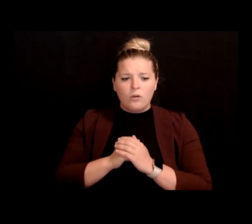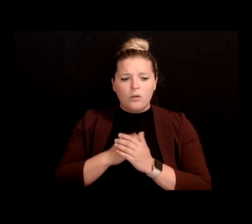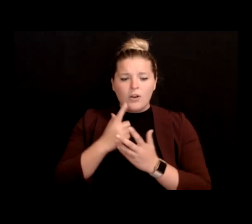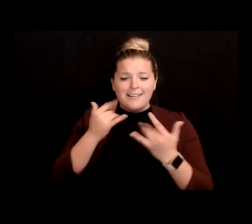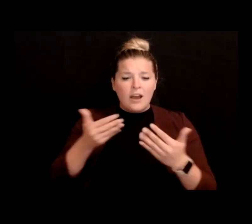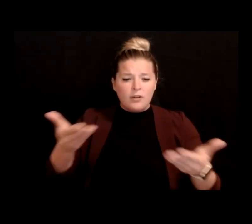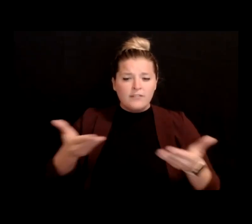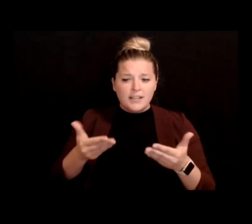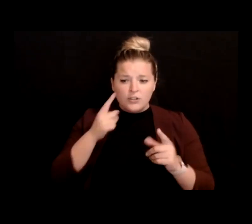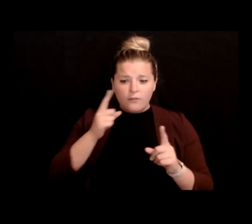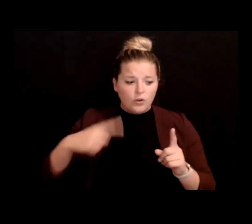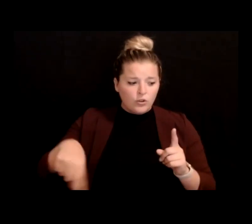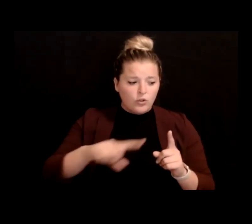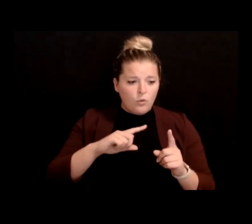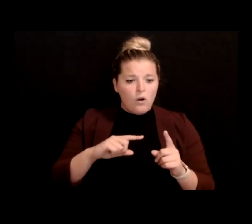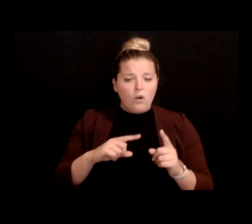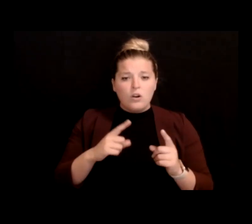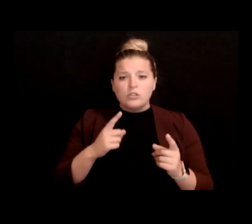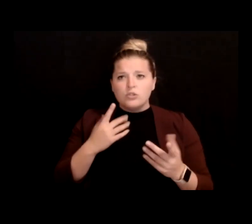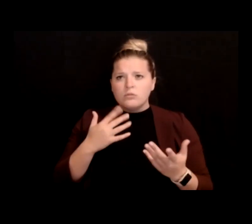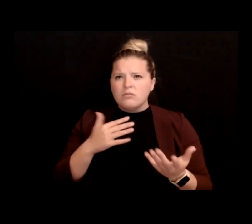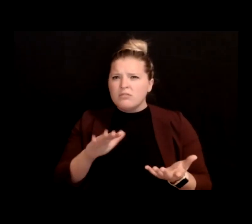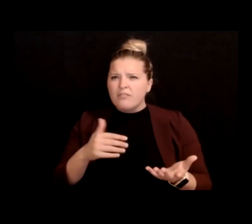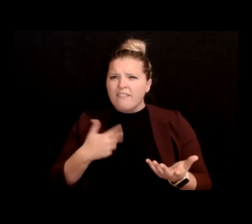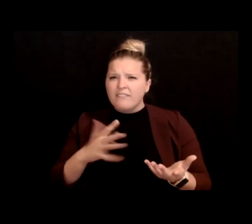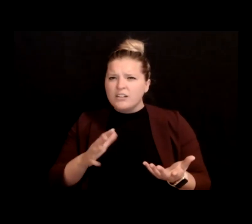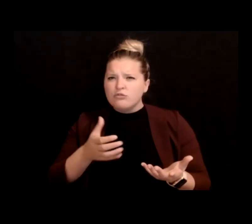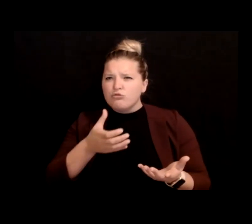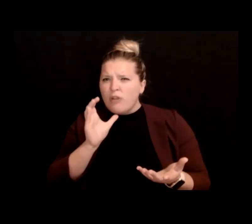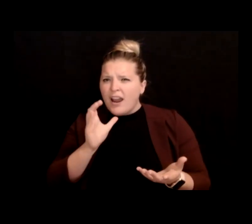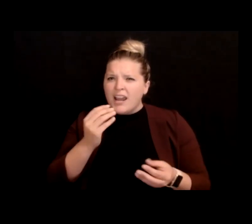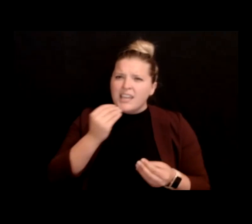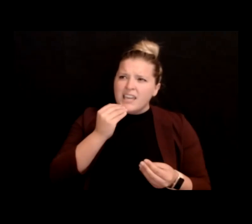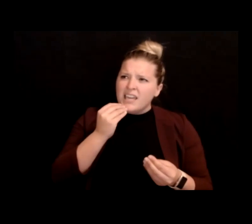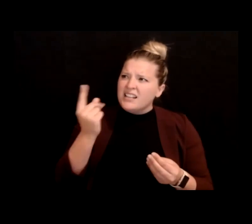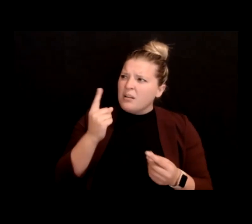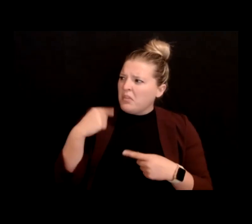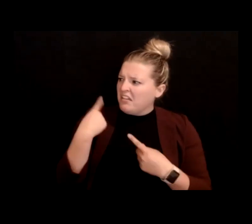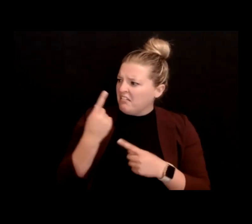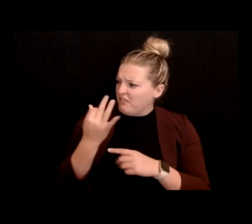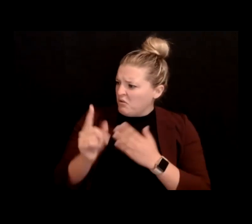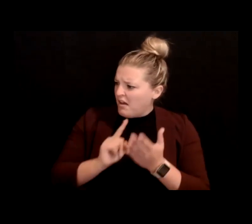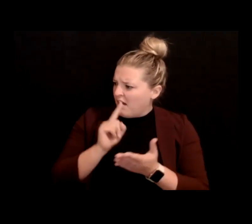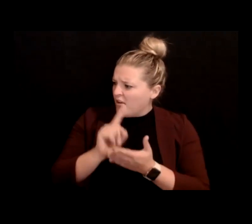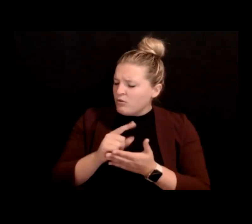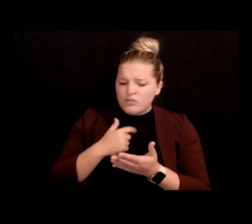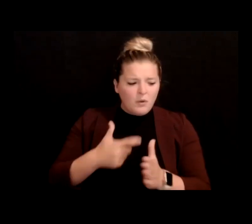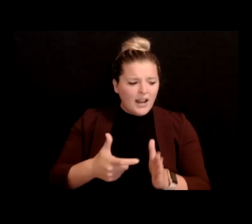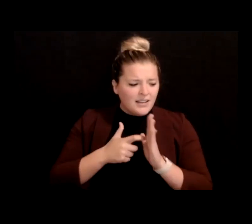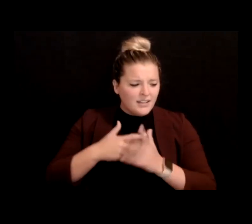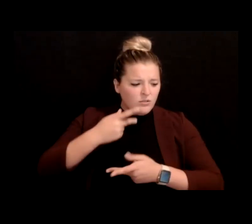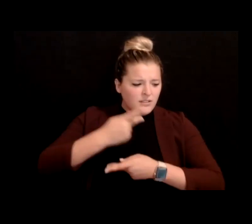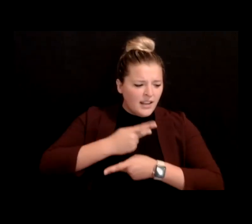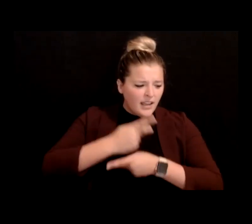you've had something to eat or drink in the last couple hours, if you need to nourish yourself, if you need to attend to